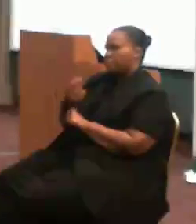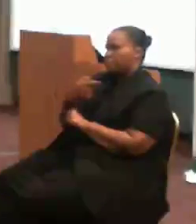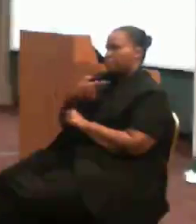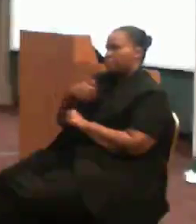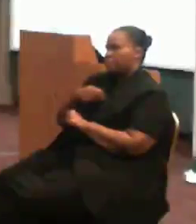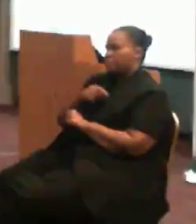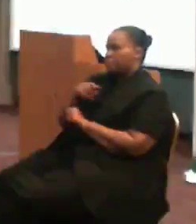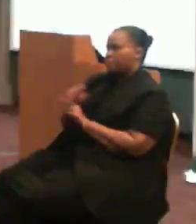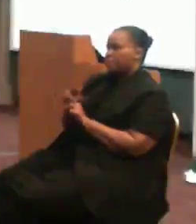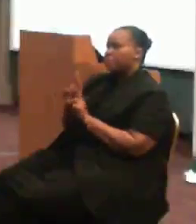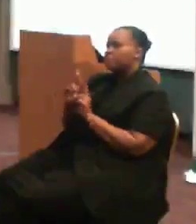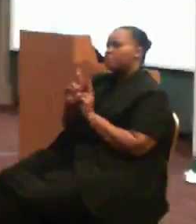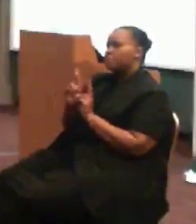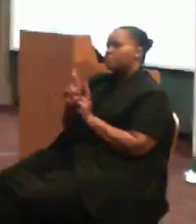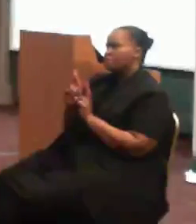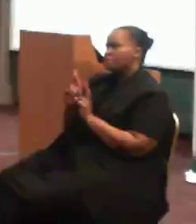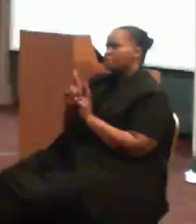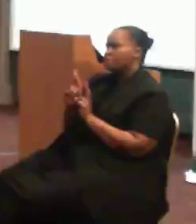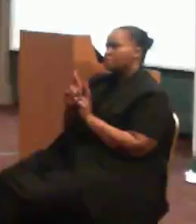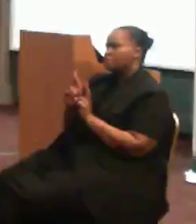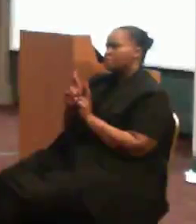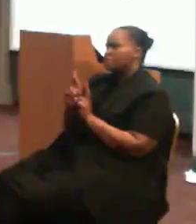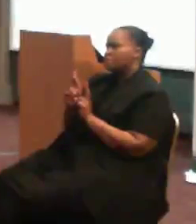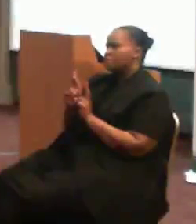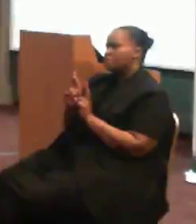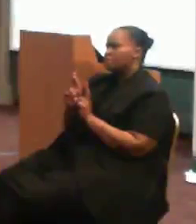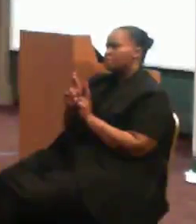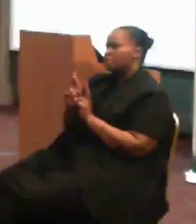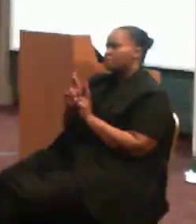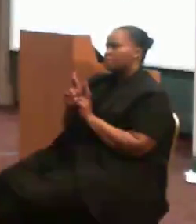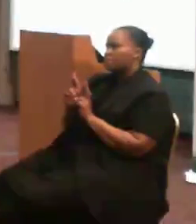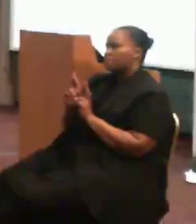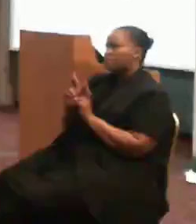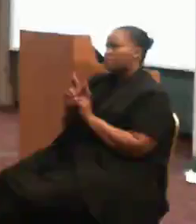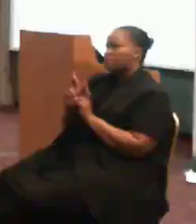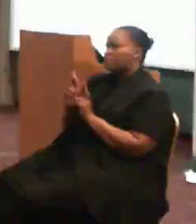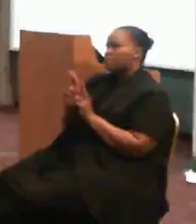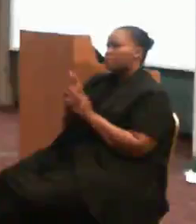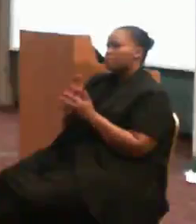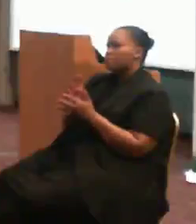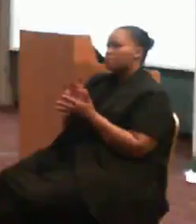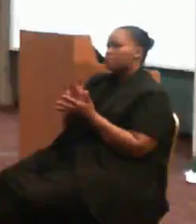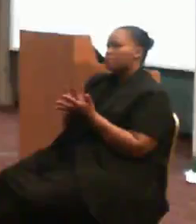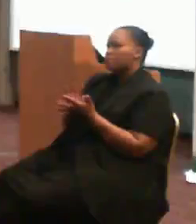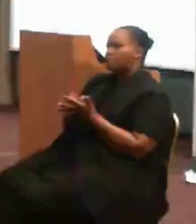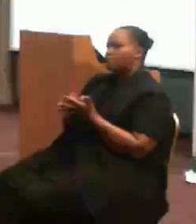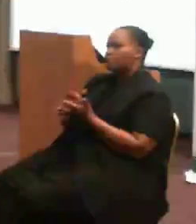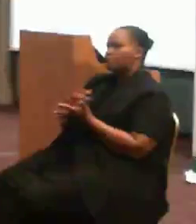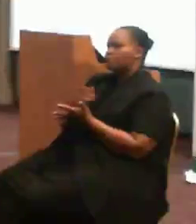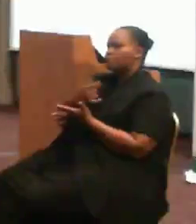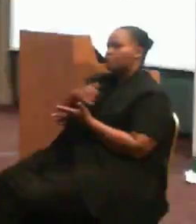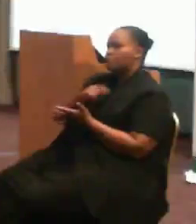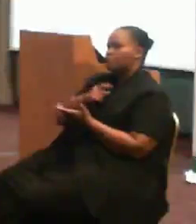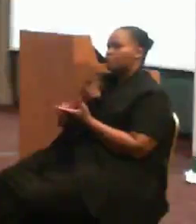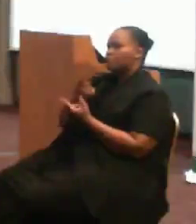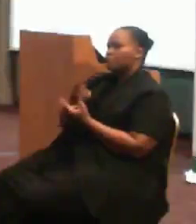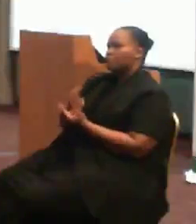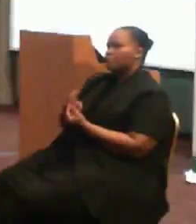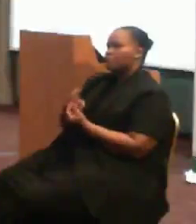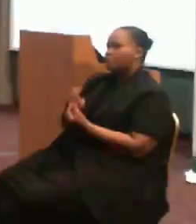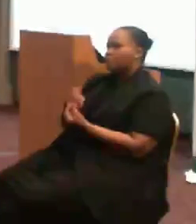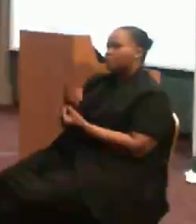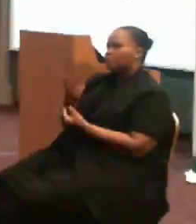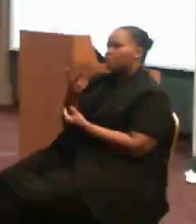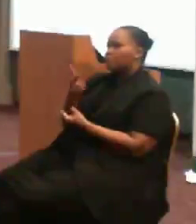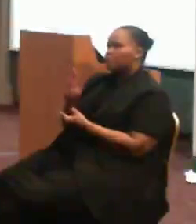account some of the workings and calculations that we've done to indicate what you think the